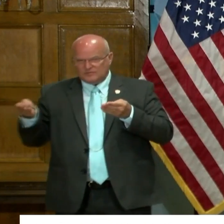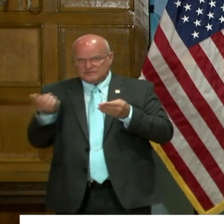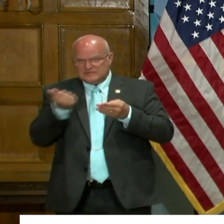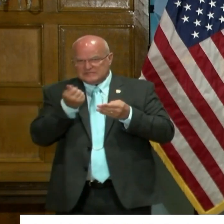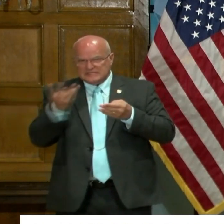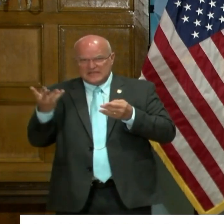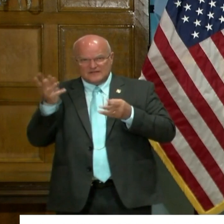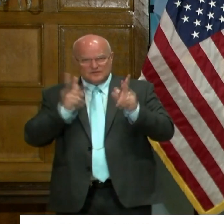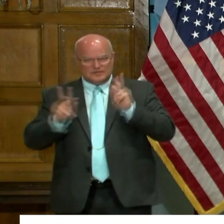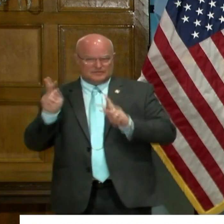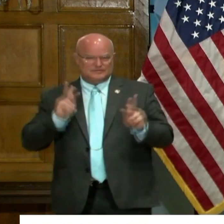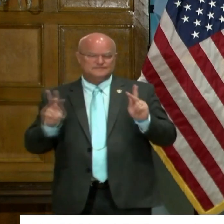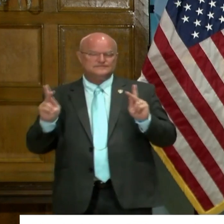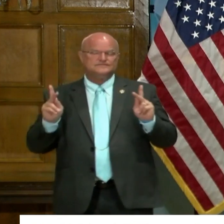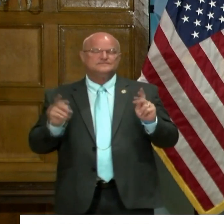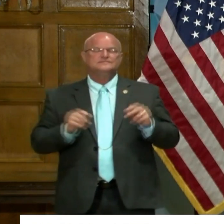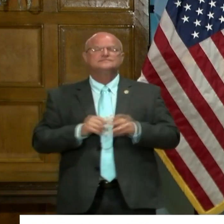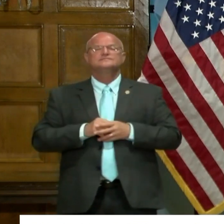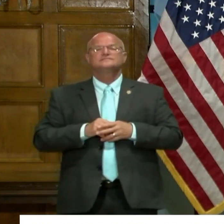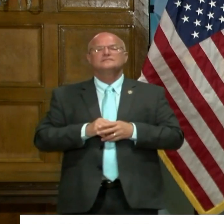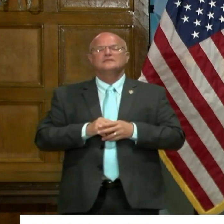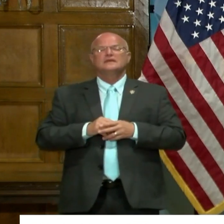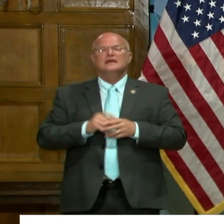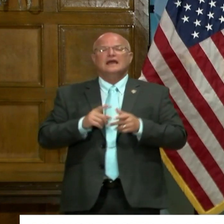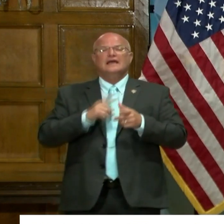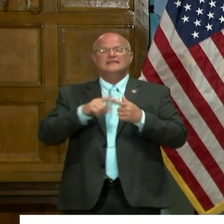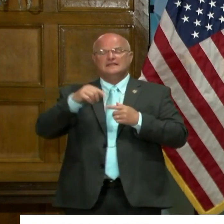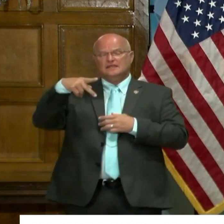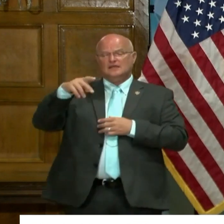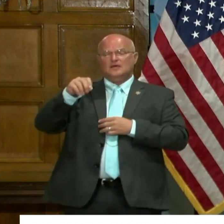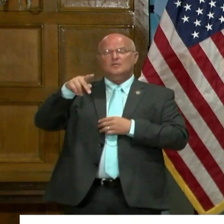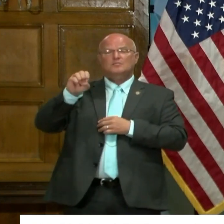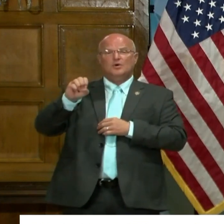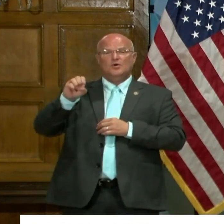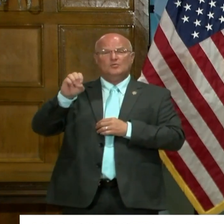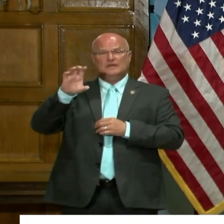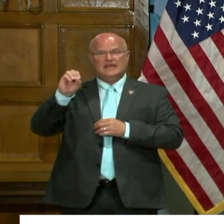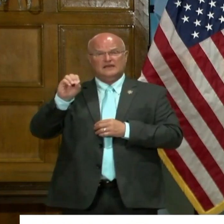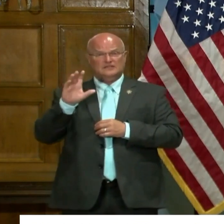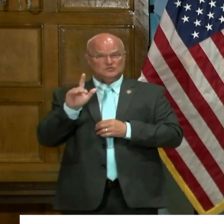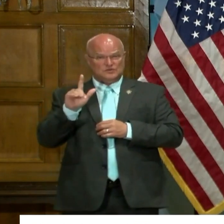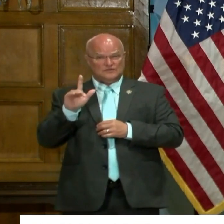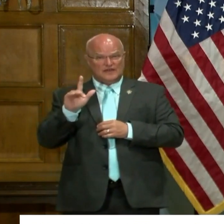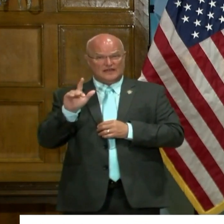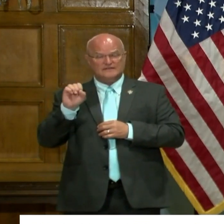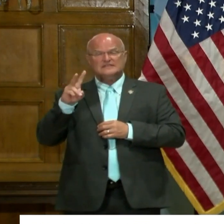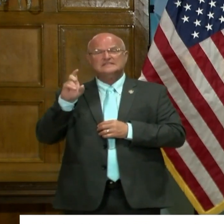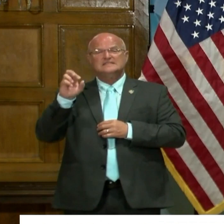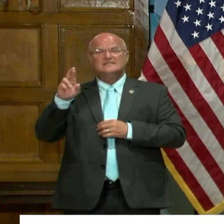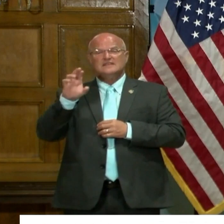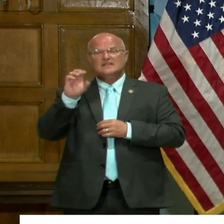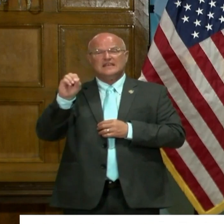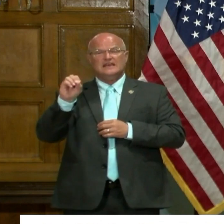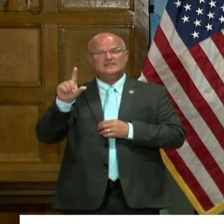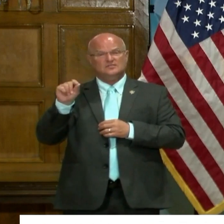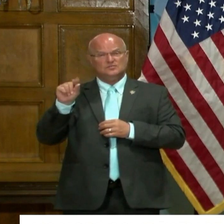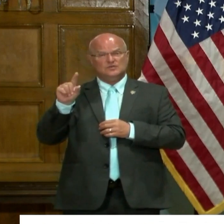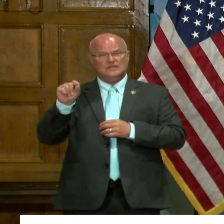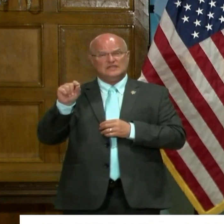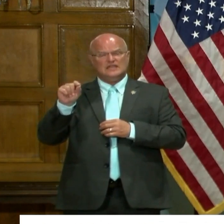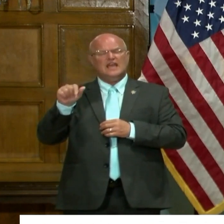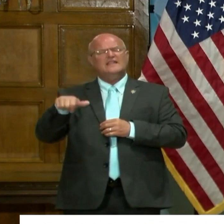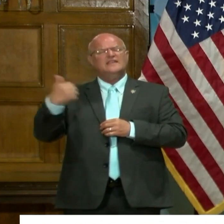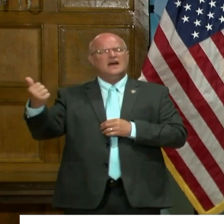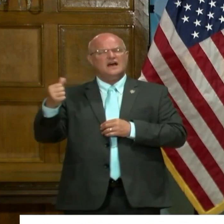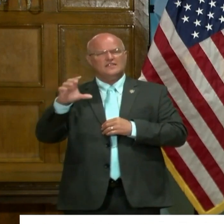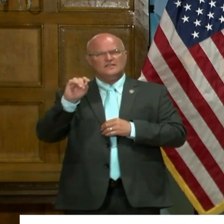a large number of cases. Then it goes to Pope County, had 25, Sevier County 20, and all the rest